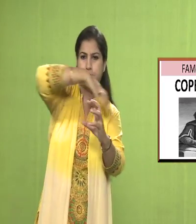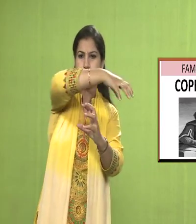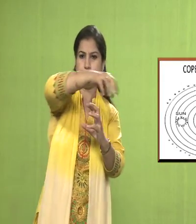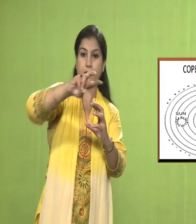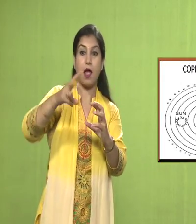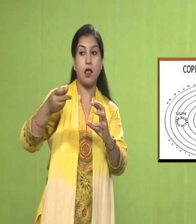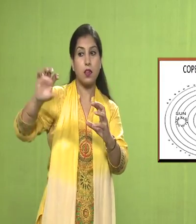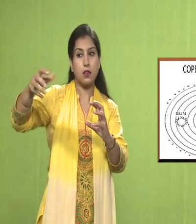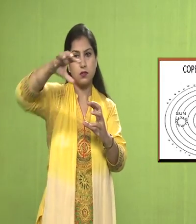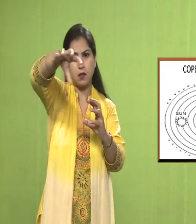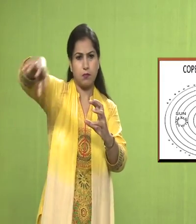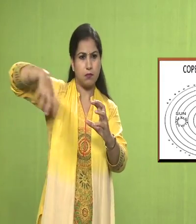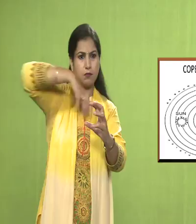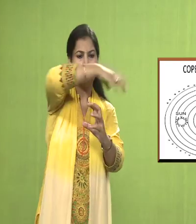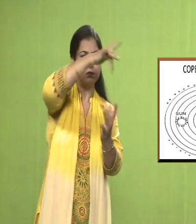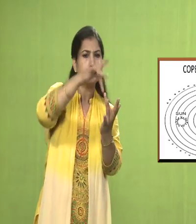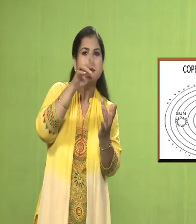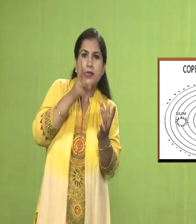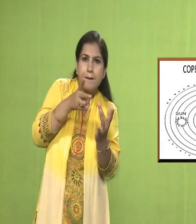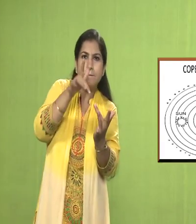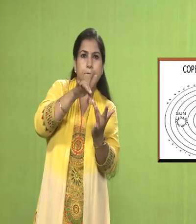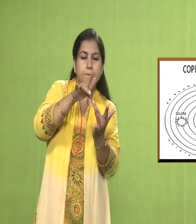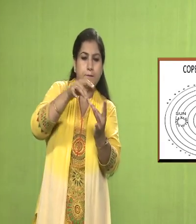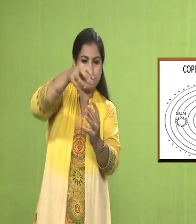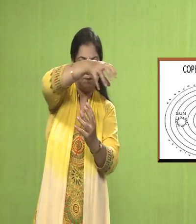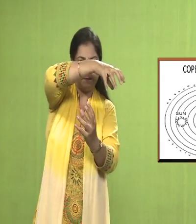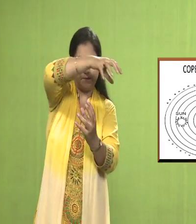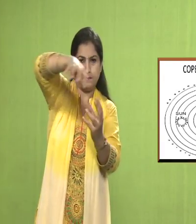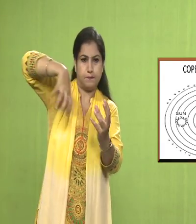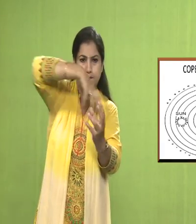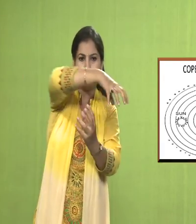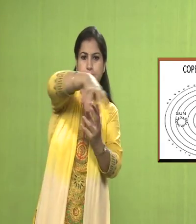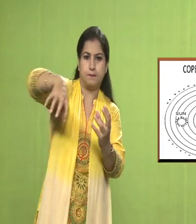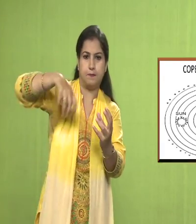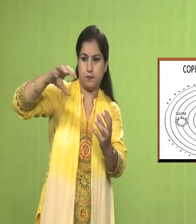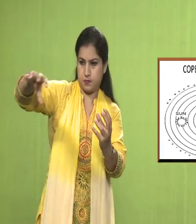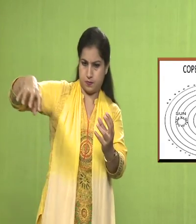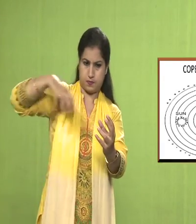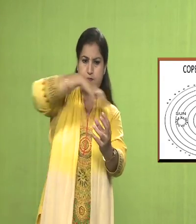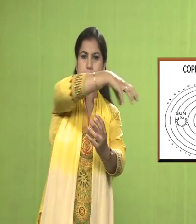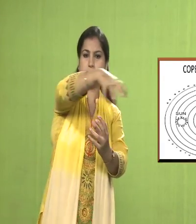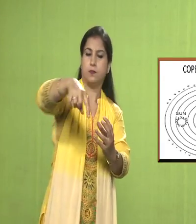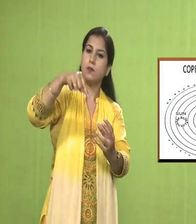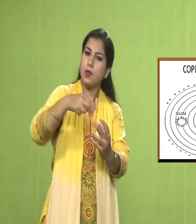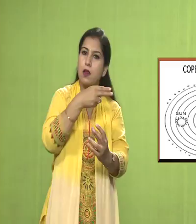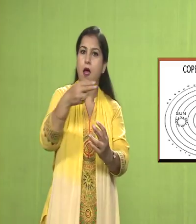They move with a common center. This is called as Copernicus theory.